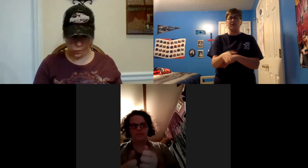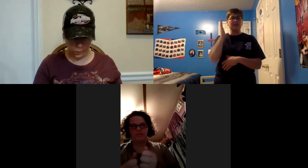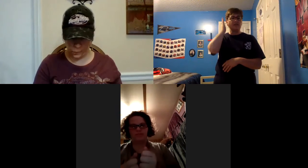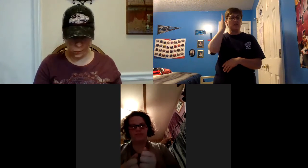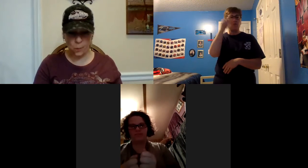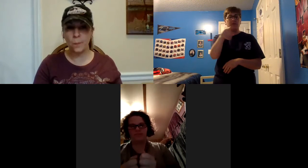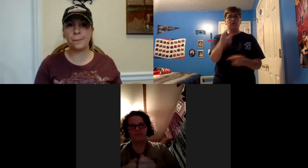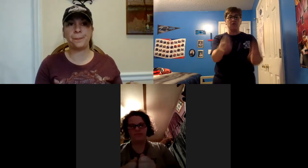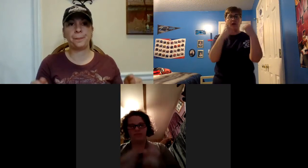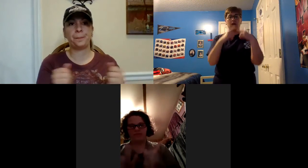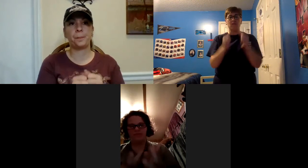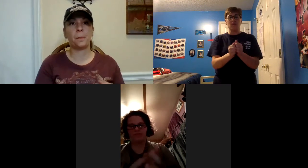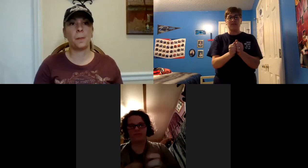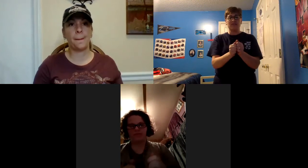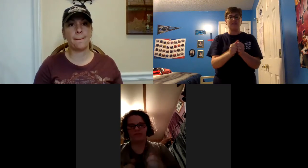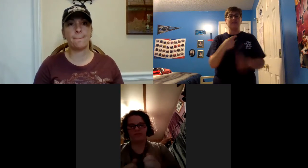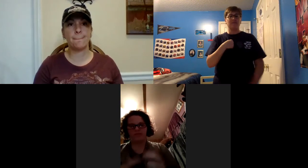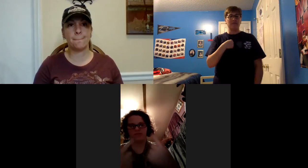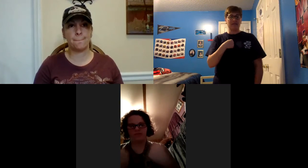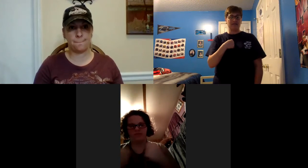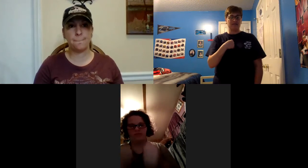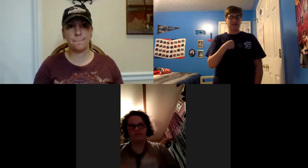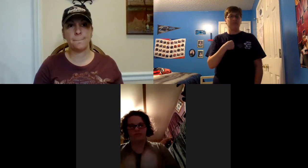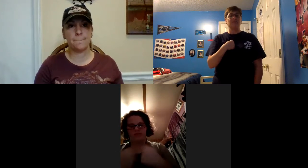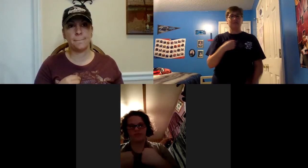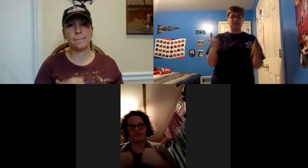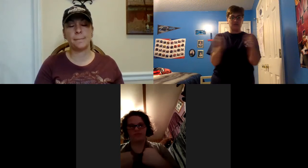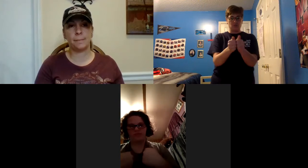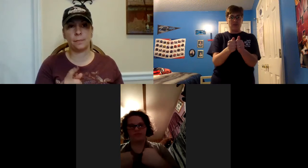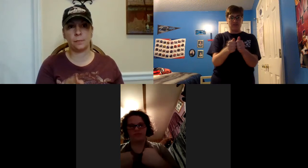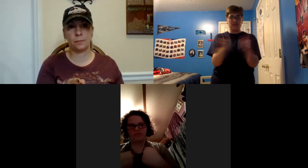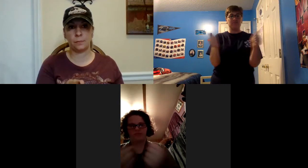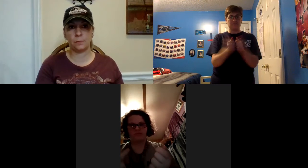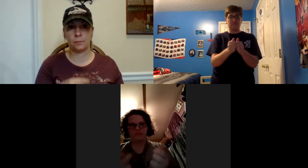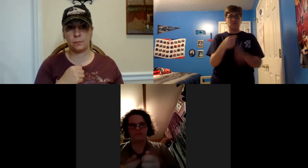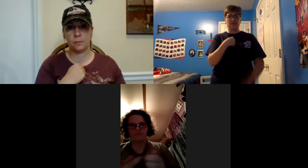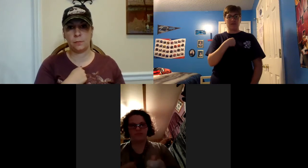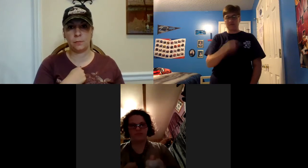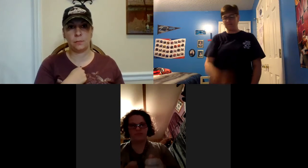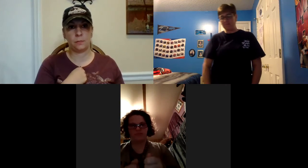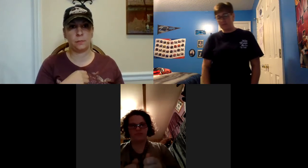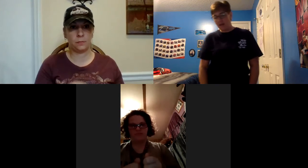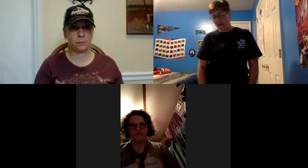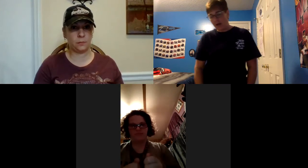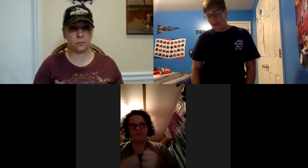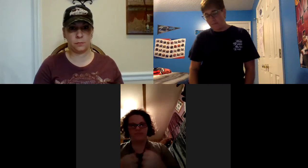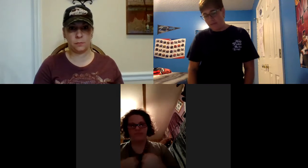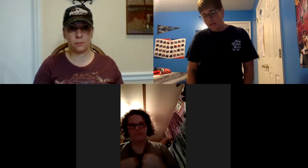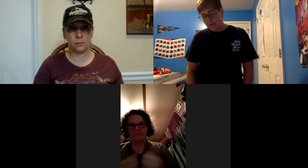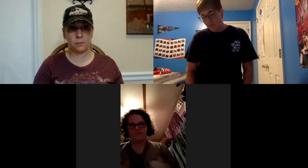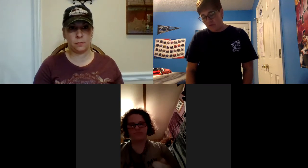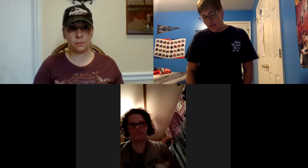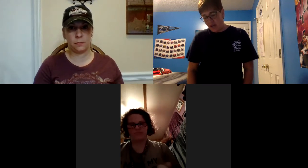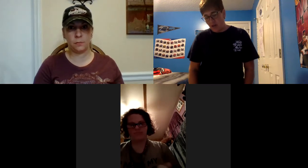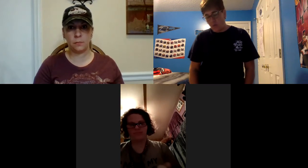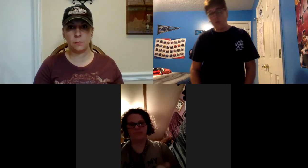come with me? So will you come with me? Just with me. And